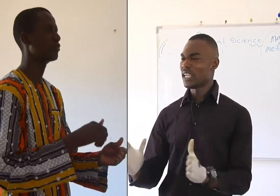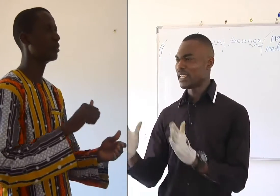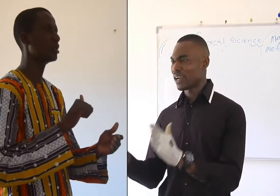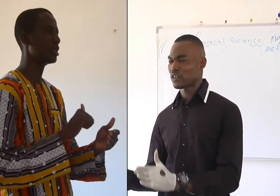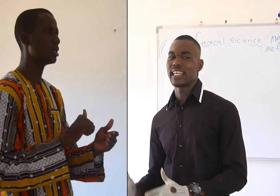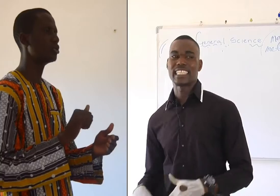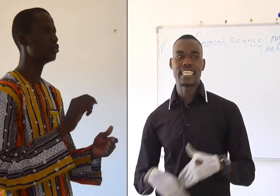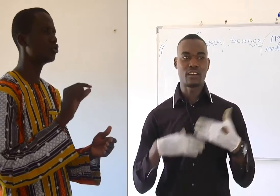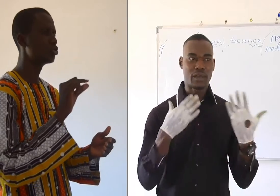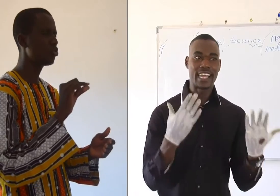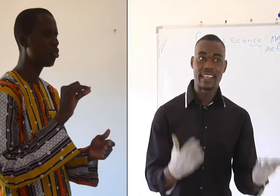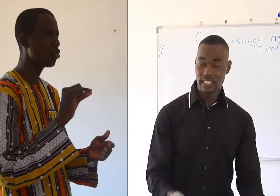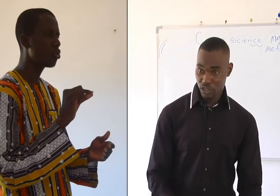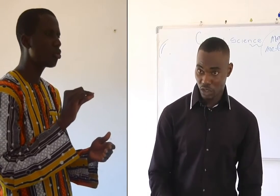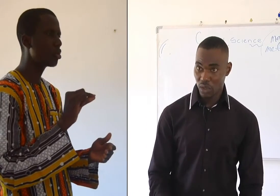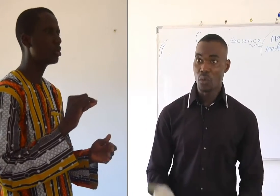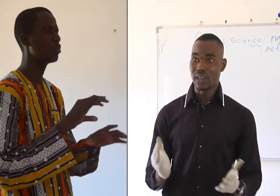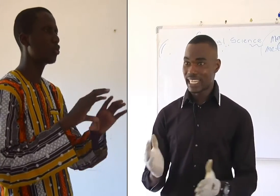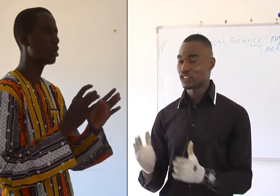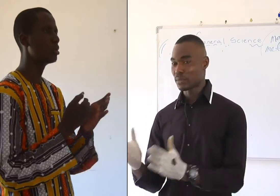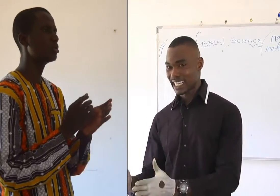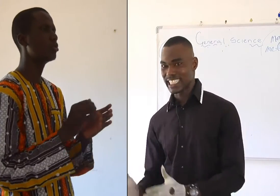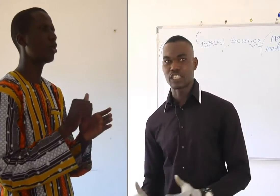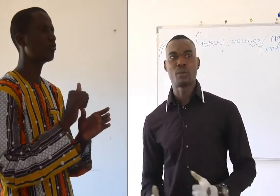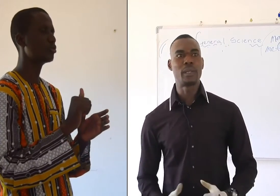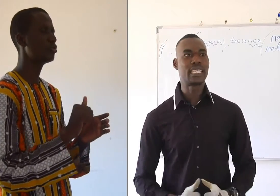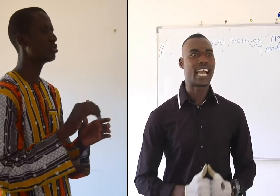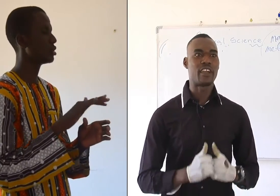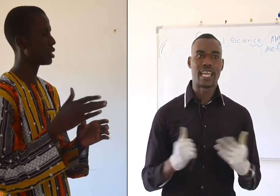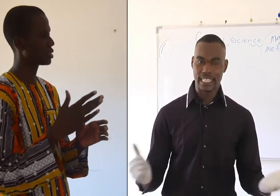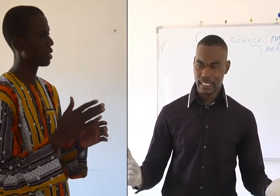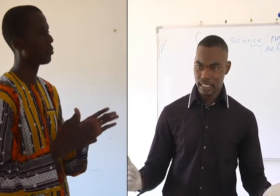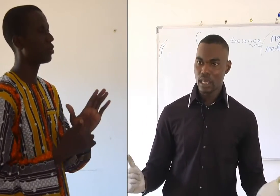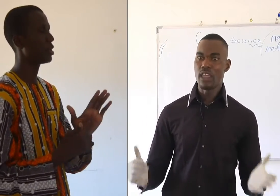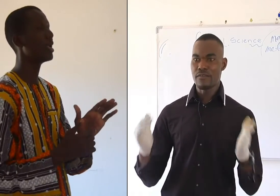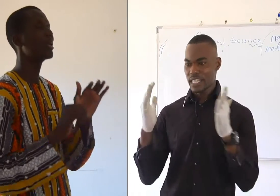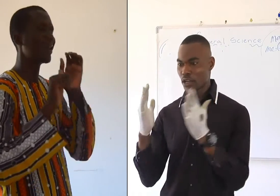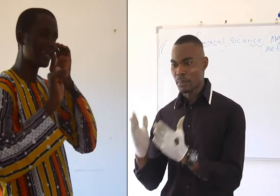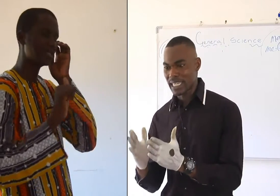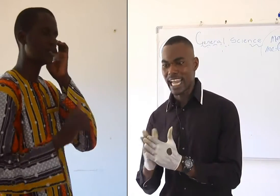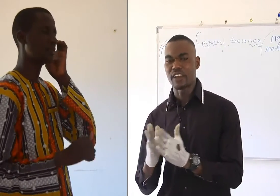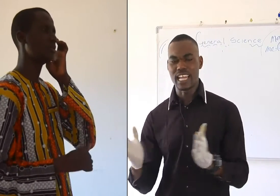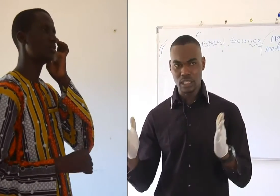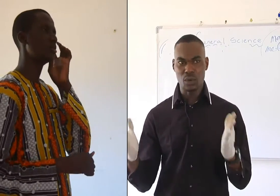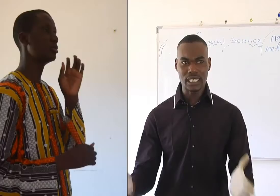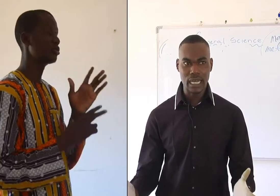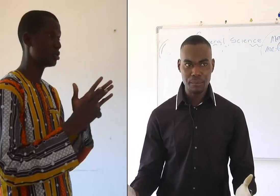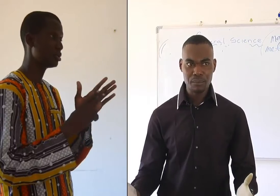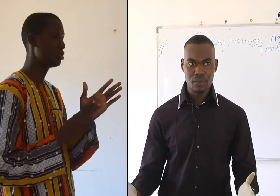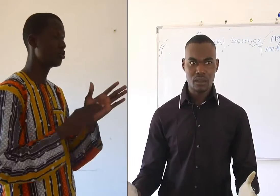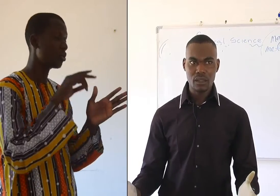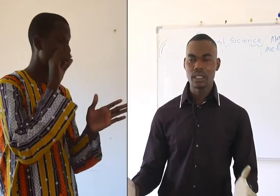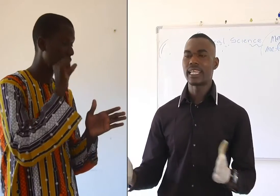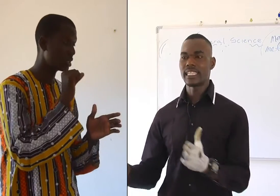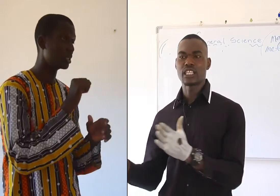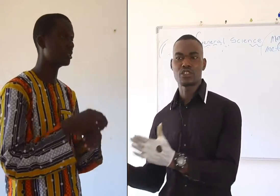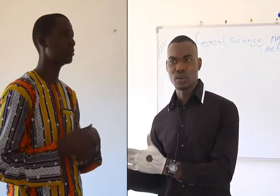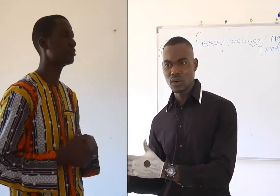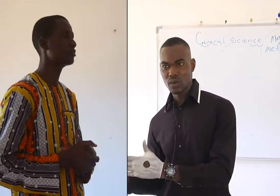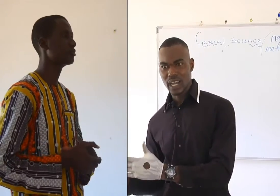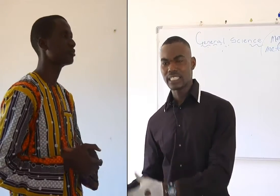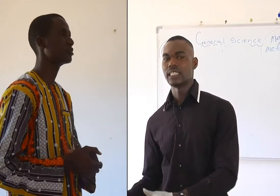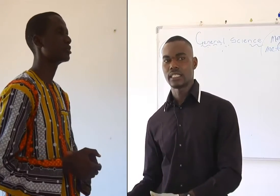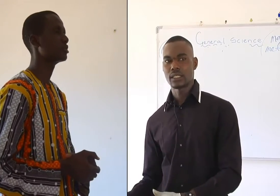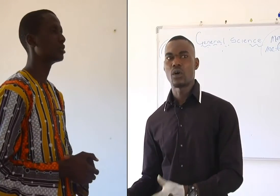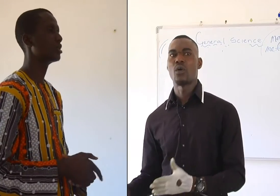weak only refer to the extent of ionization, whether the substance can completely ionize. If it completely ionizes in water, then it's a